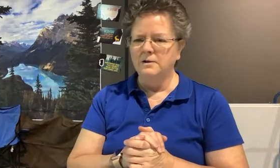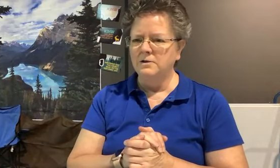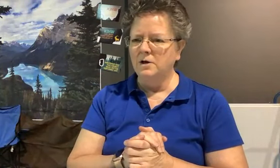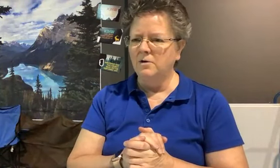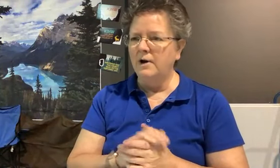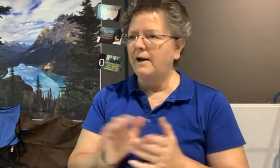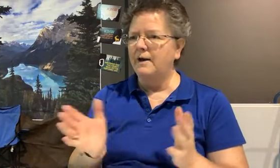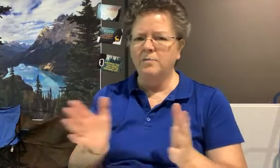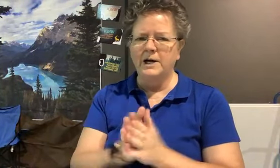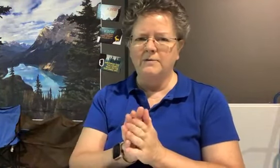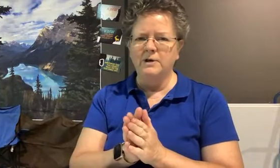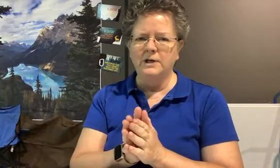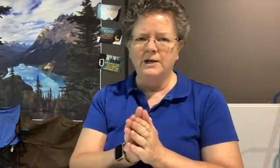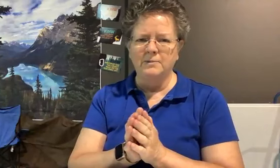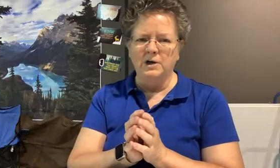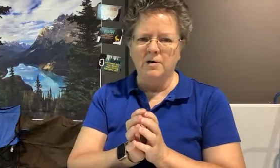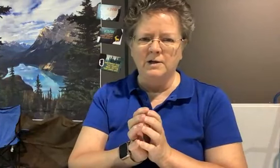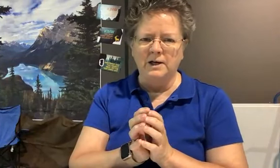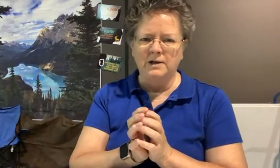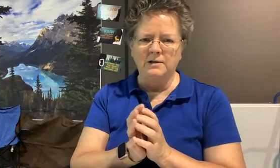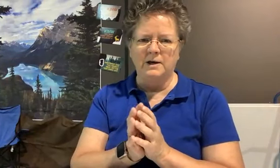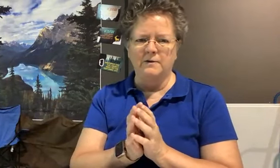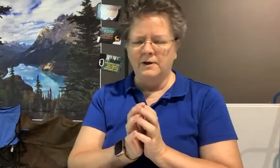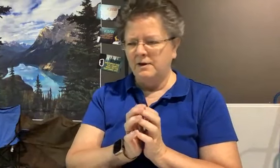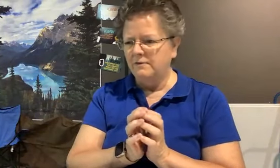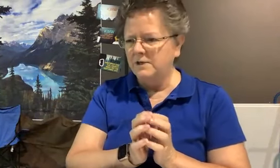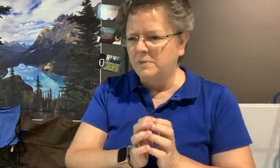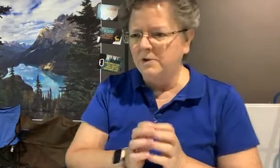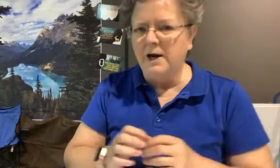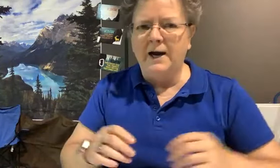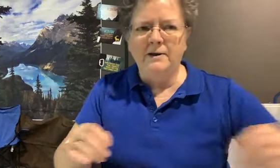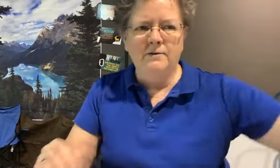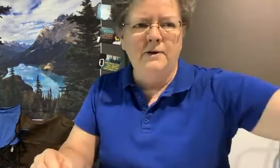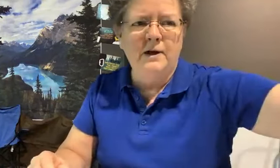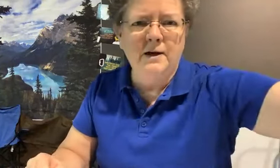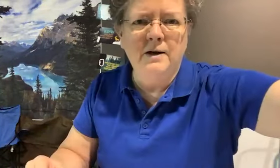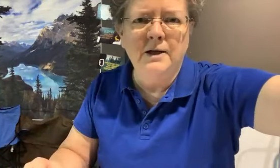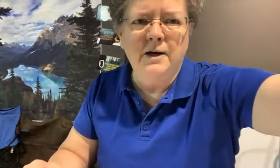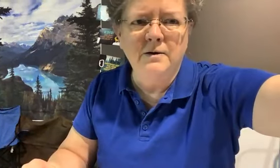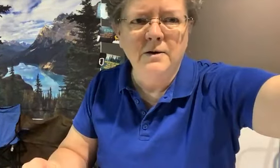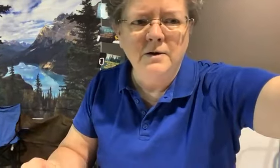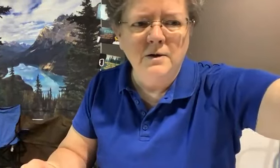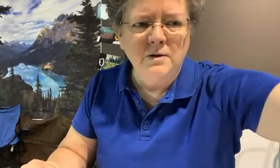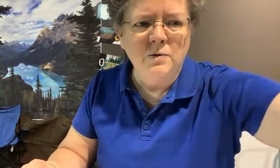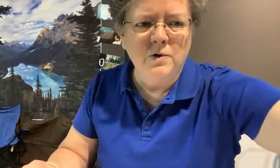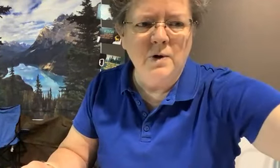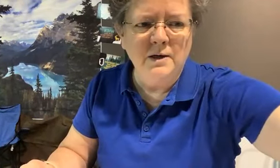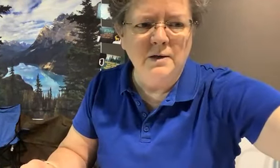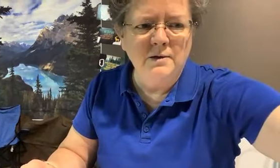So everybody have a good night. I'm going to go ahead and end the Facebook Live, and we'll go ahead and